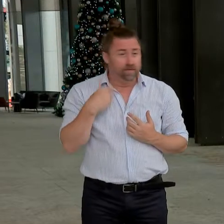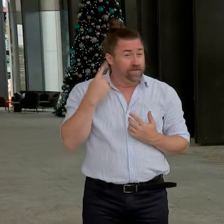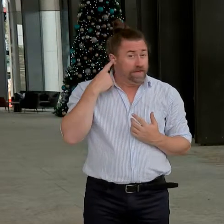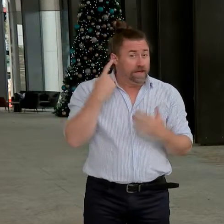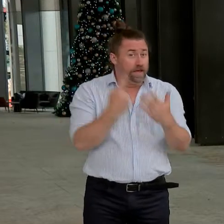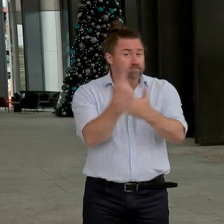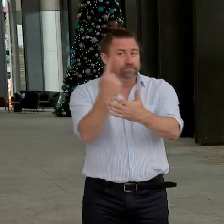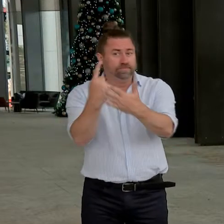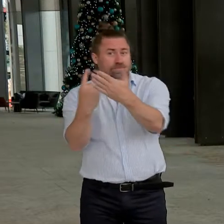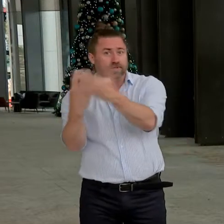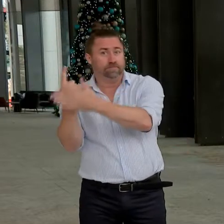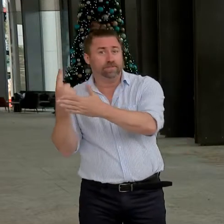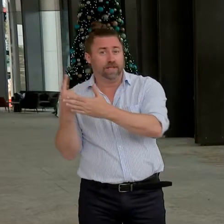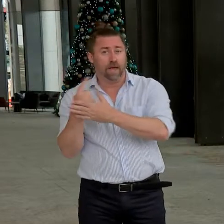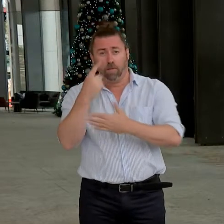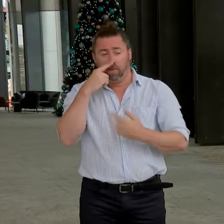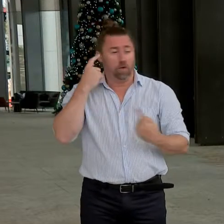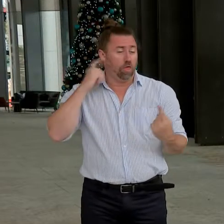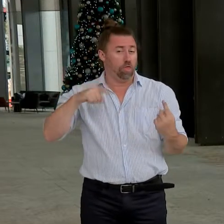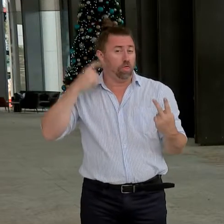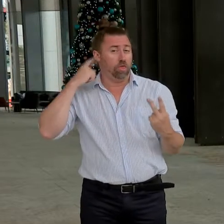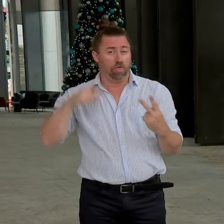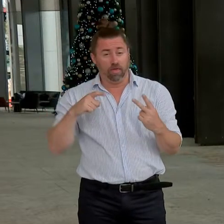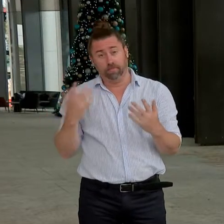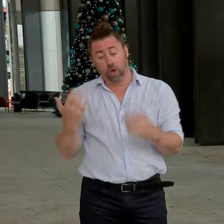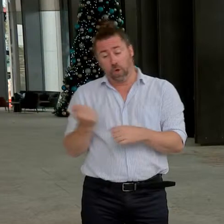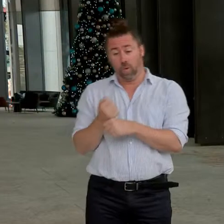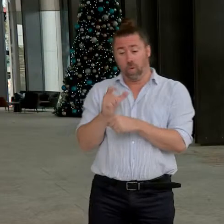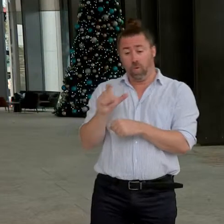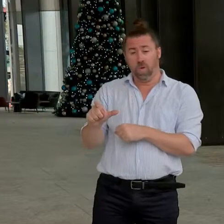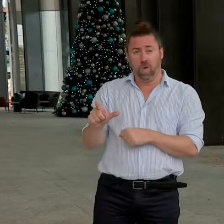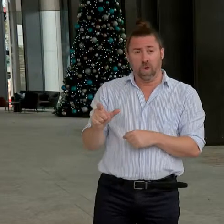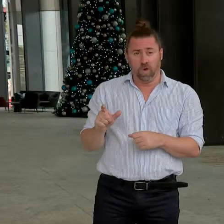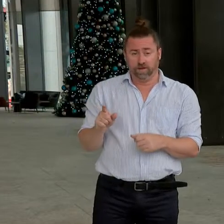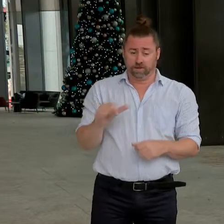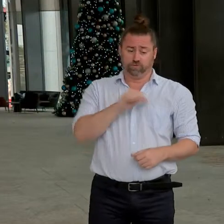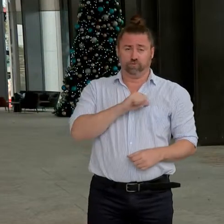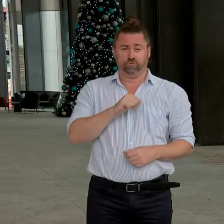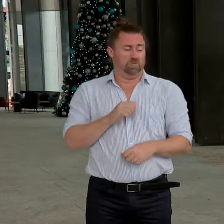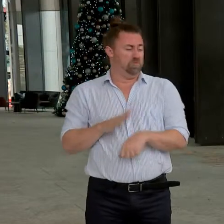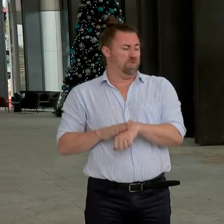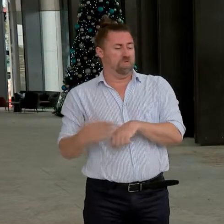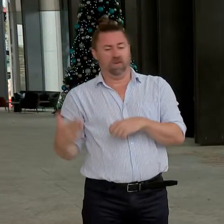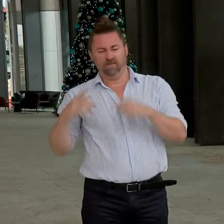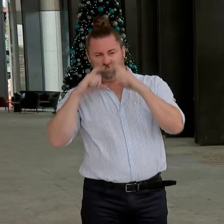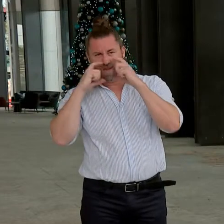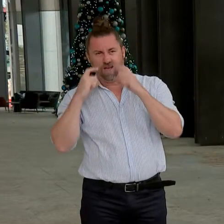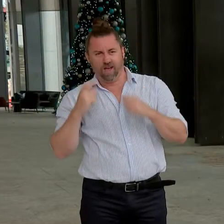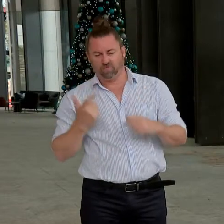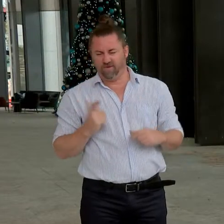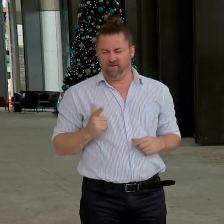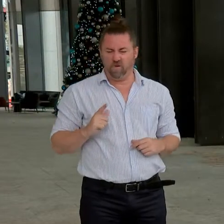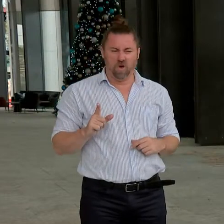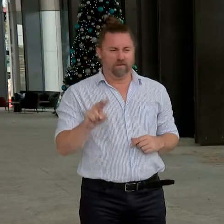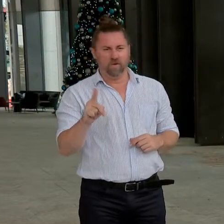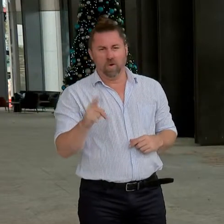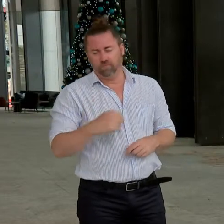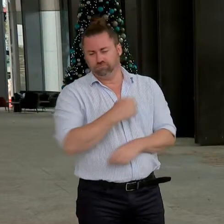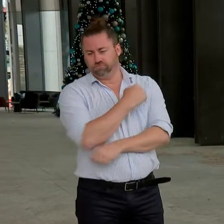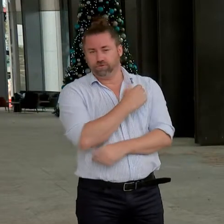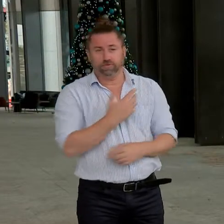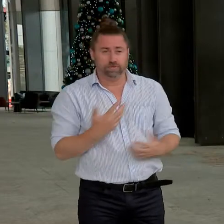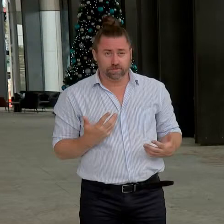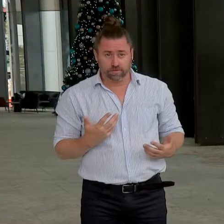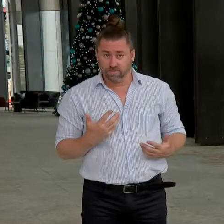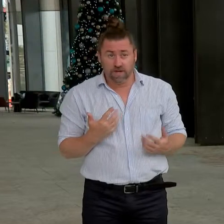in areas around the state, including the Gold Coast. It's really important that people are wearing those masks. It's such a simple thing to do, and it can